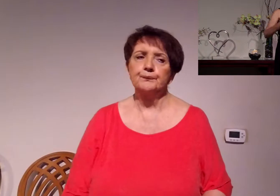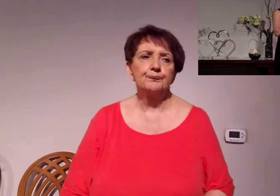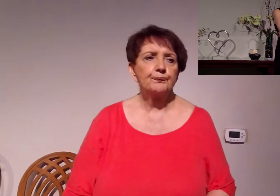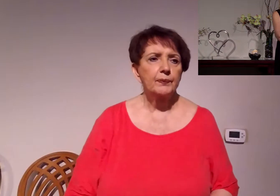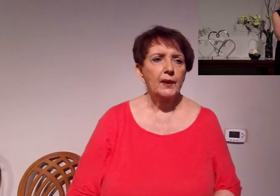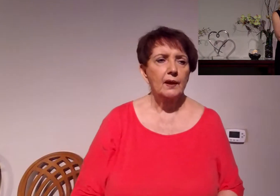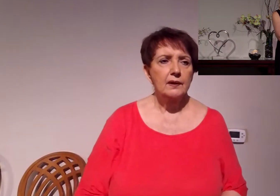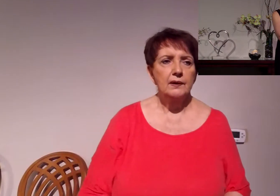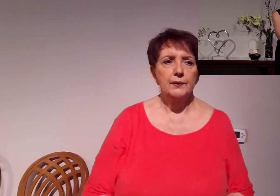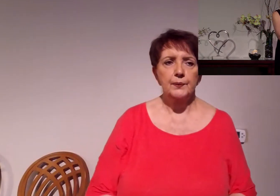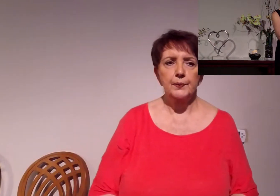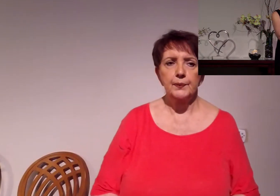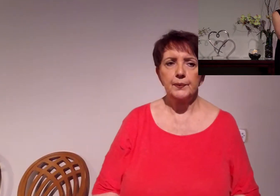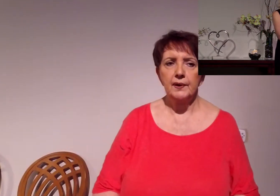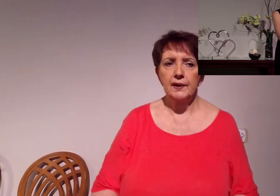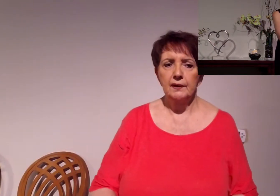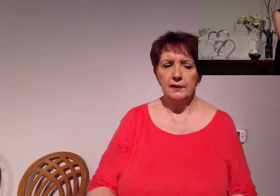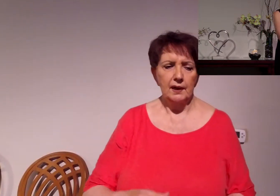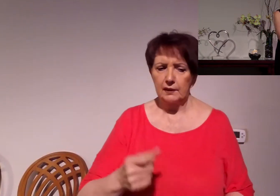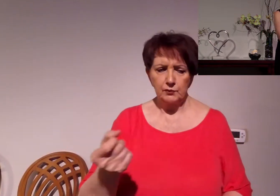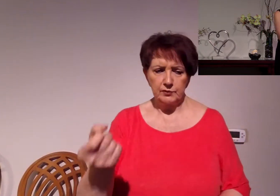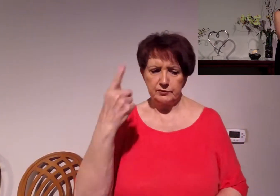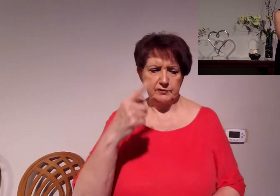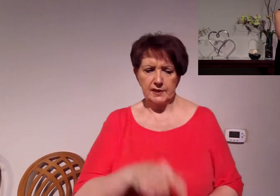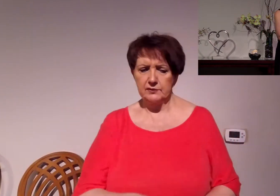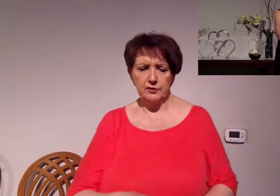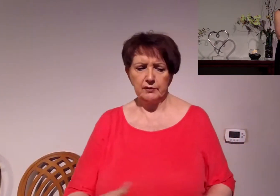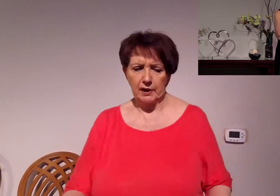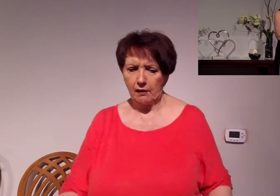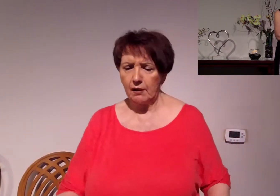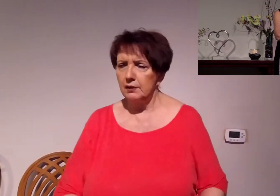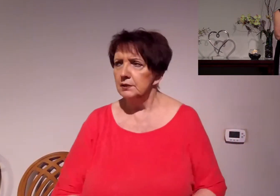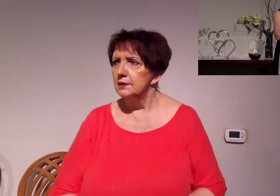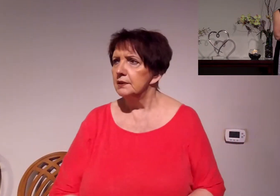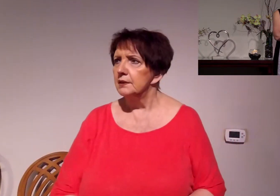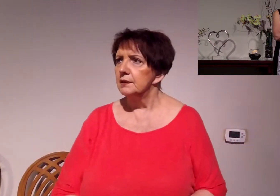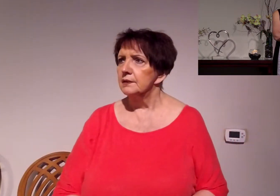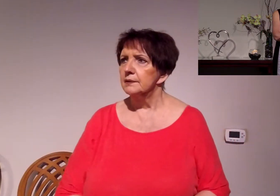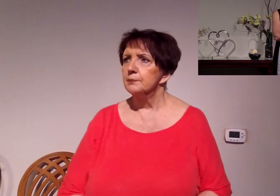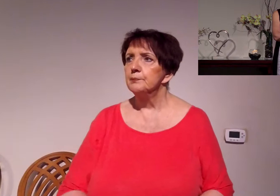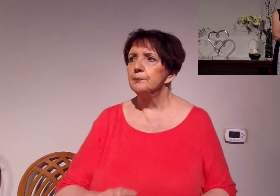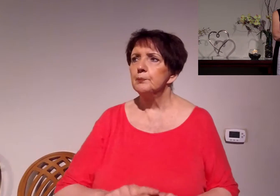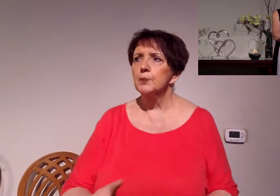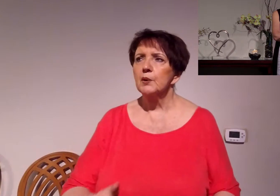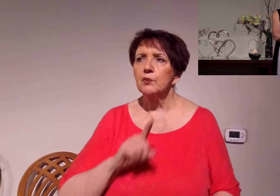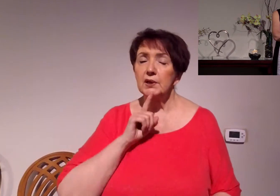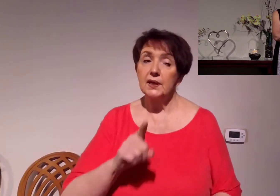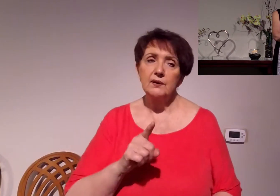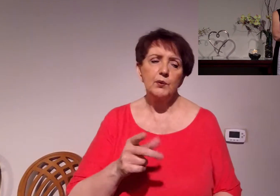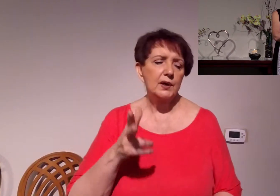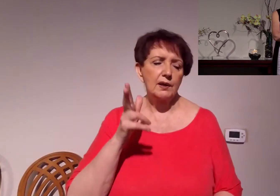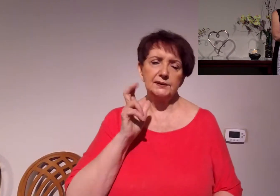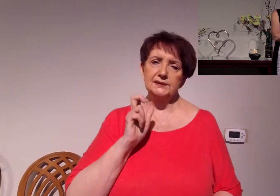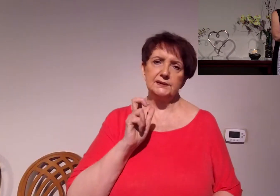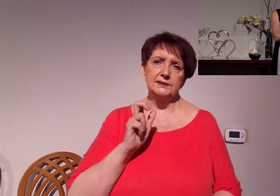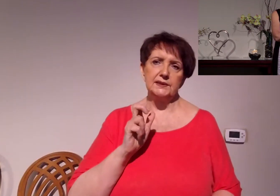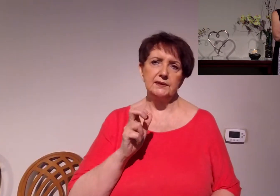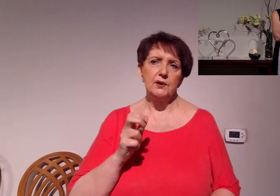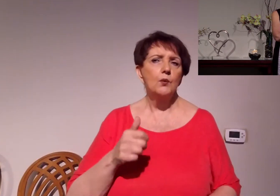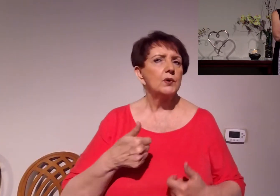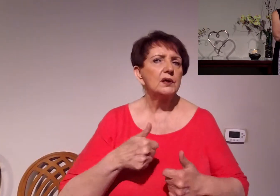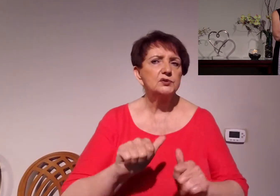it's like, I don't get you at all. Only because we're not listening. Because we're not seeking to know each